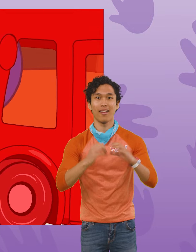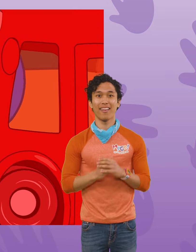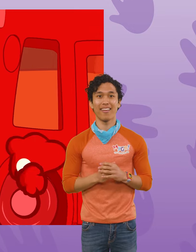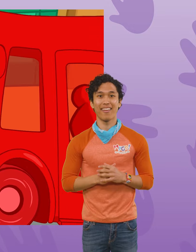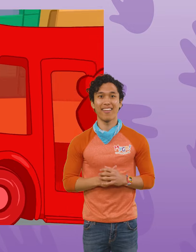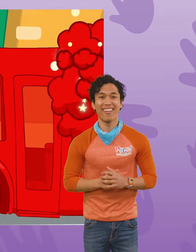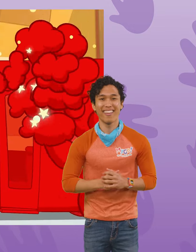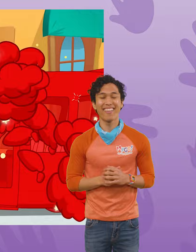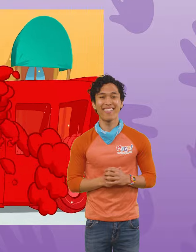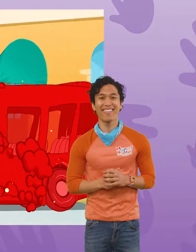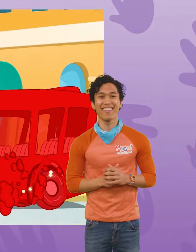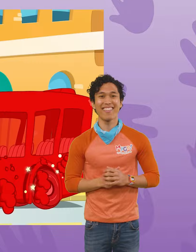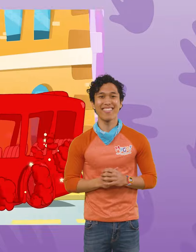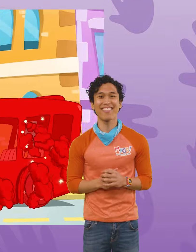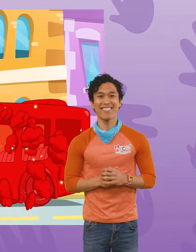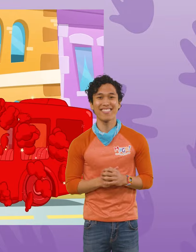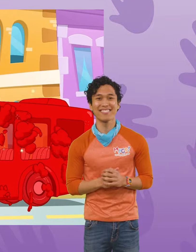bus.